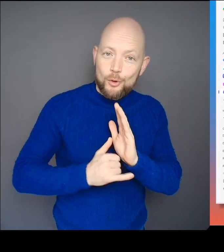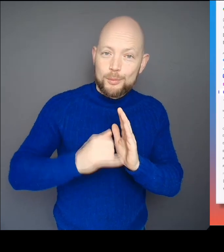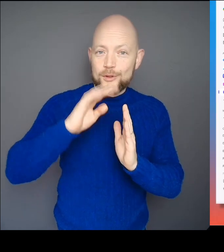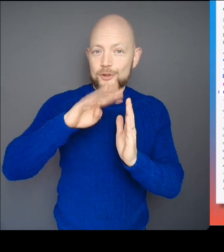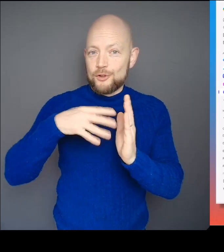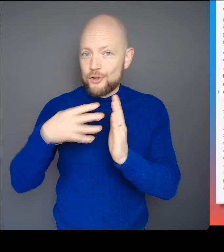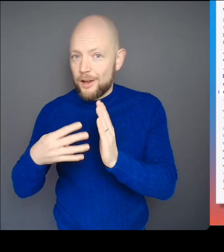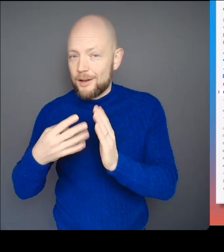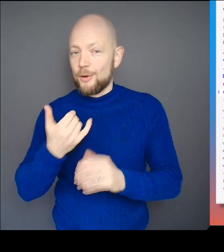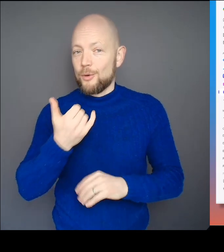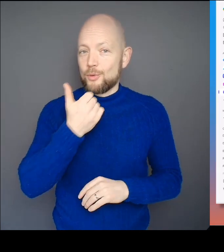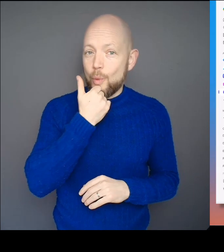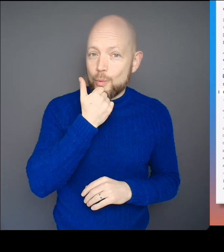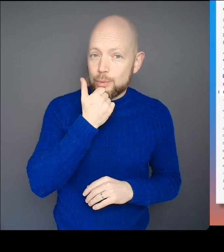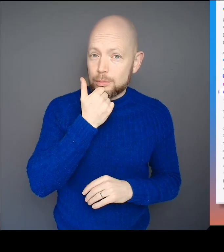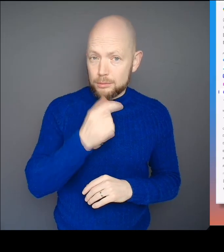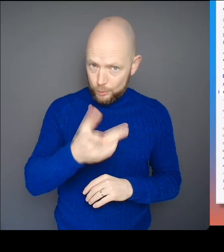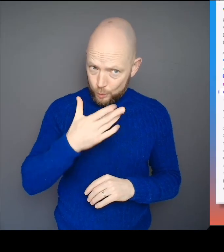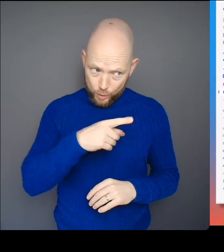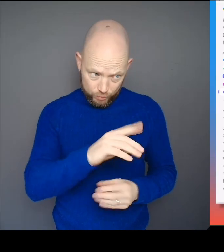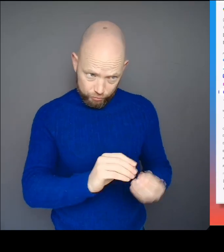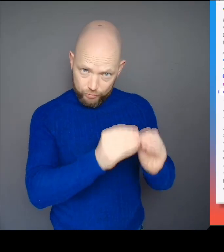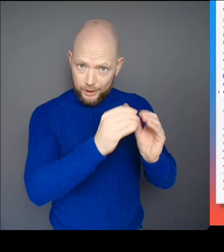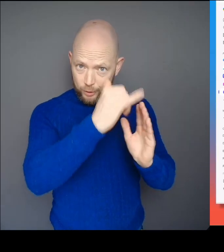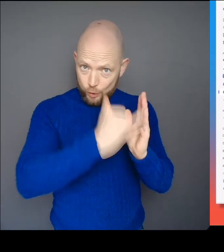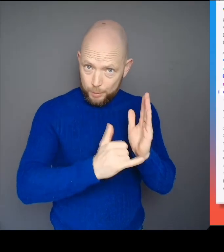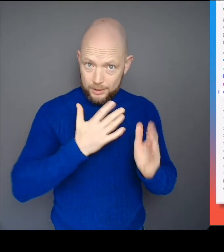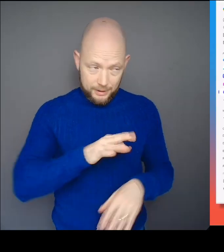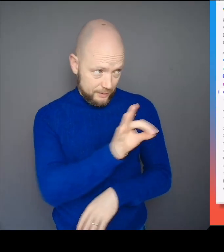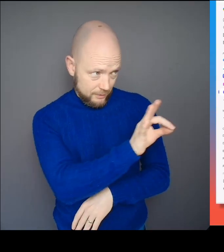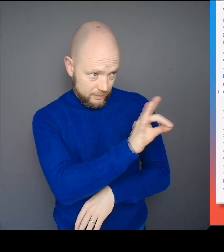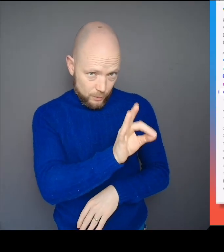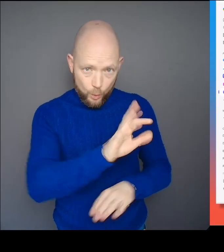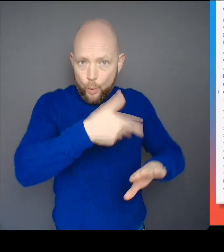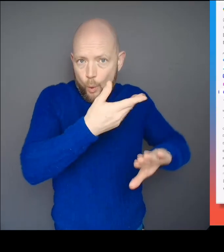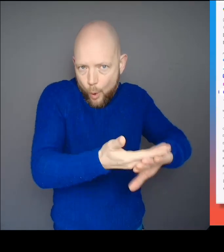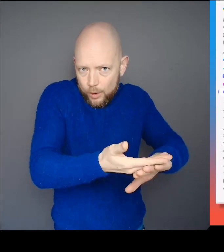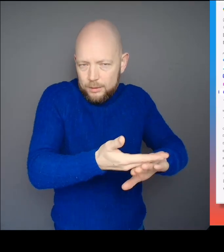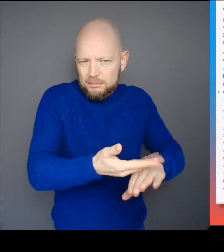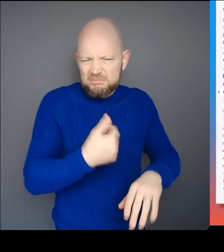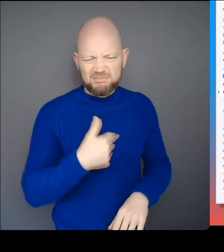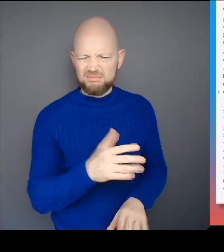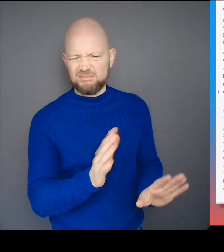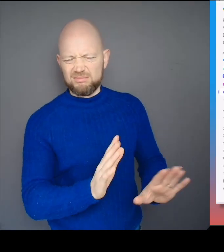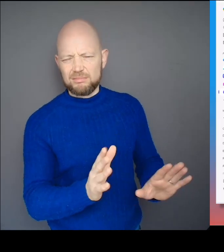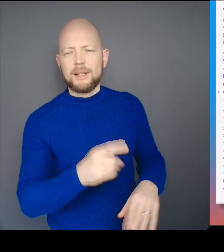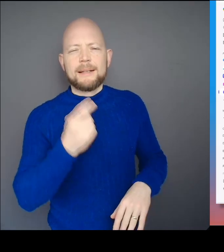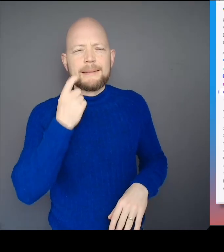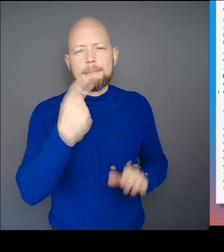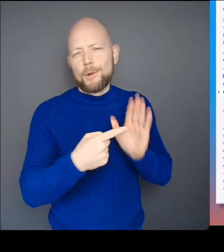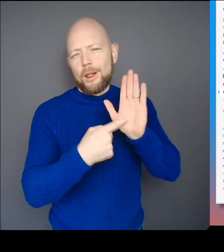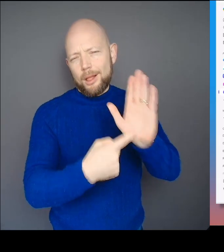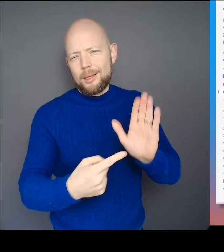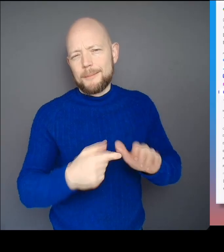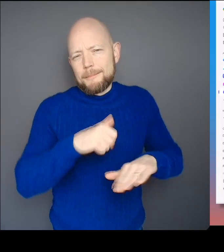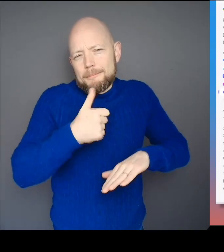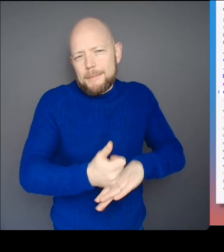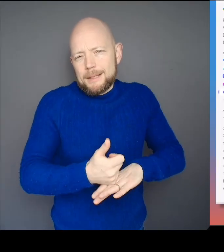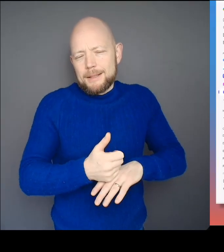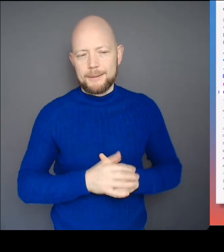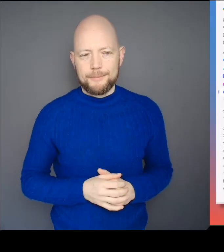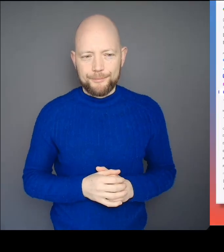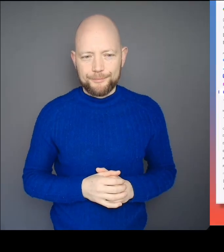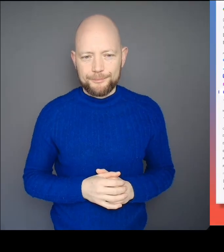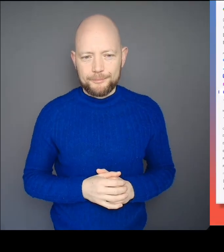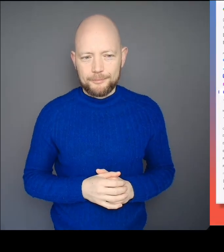and code. If you're creating an agent where you want the agent to be able to output a document, then you need to toggle that on. I don't want it to do that. This is a